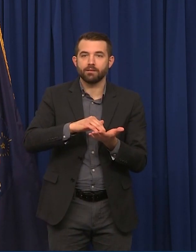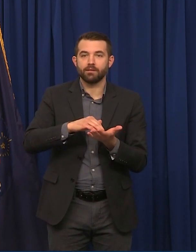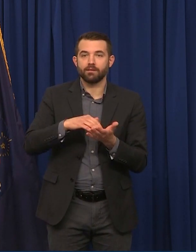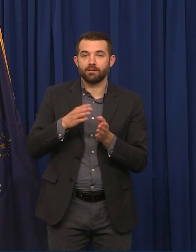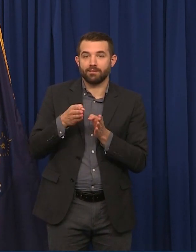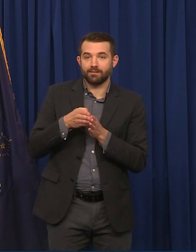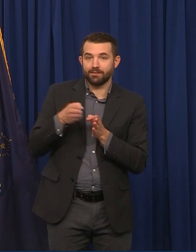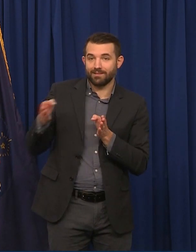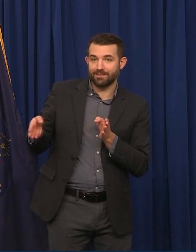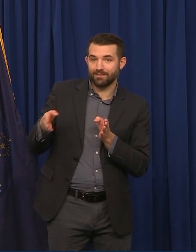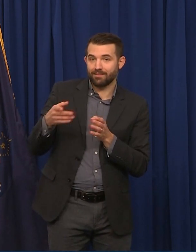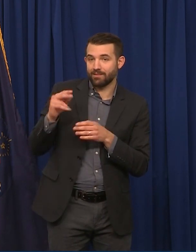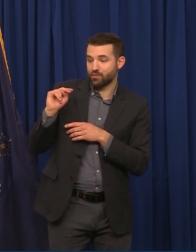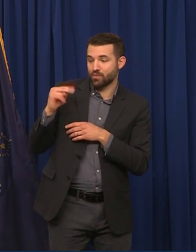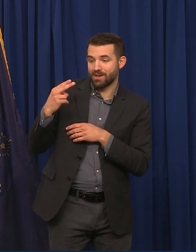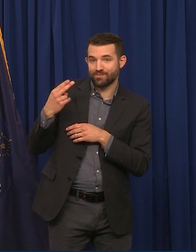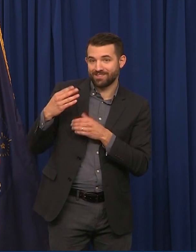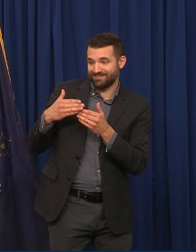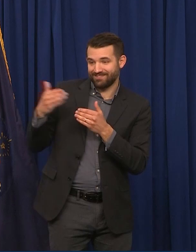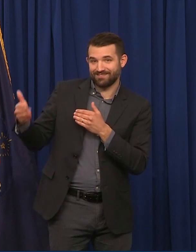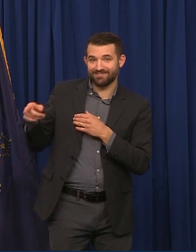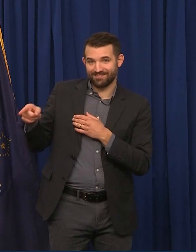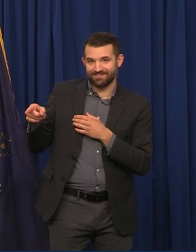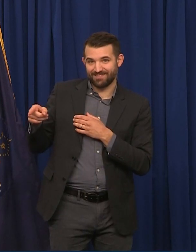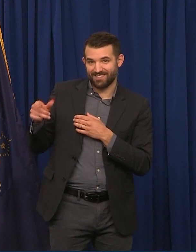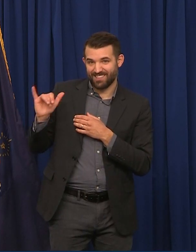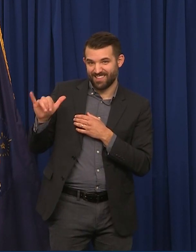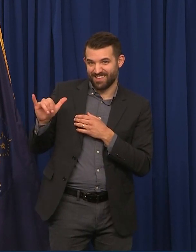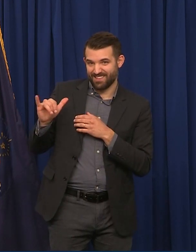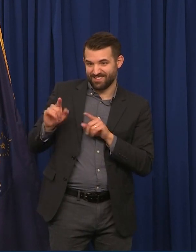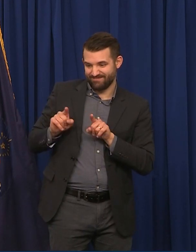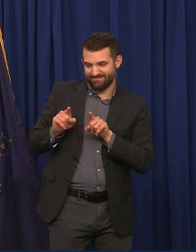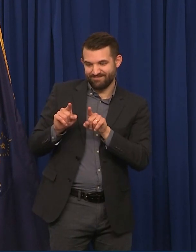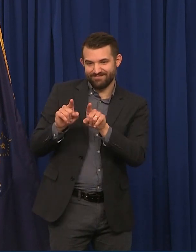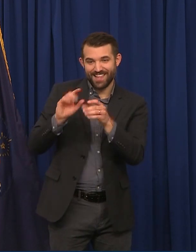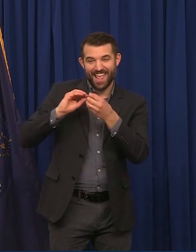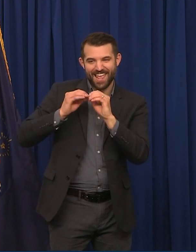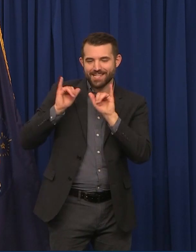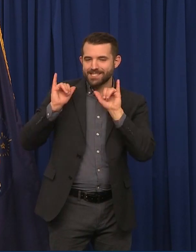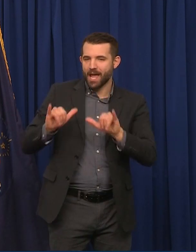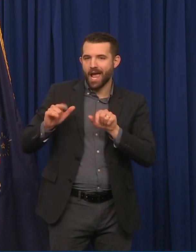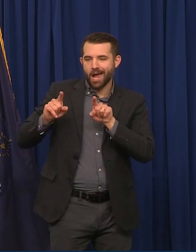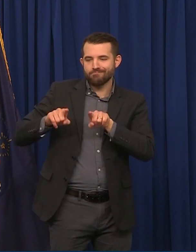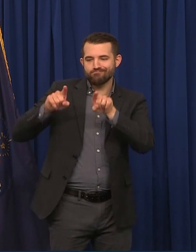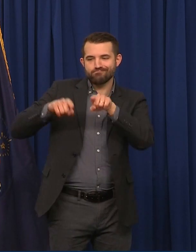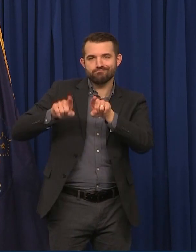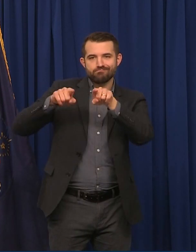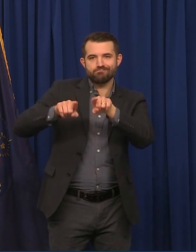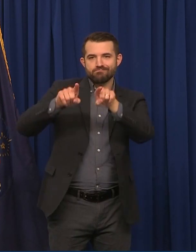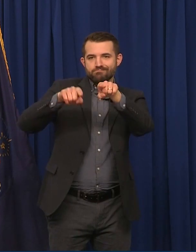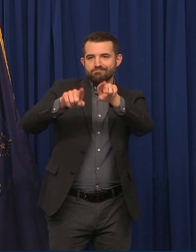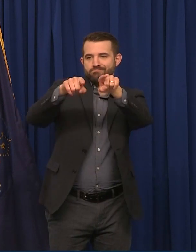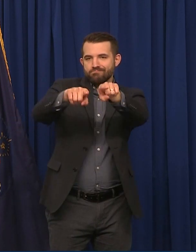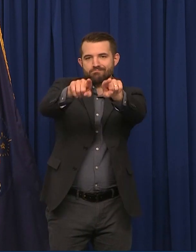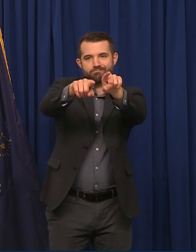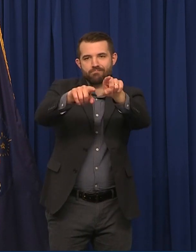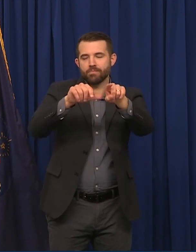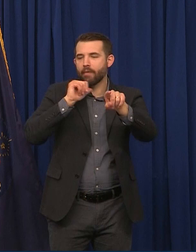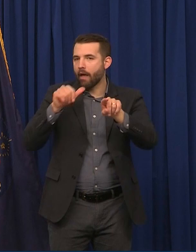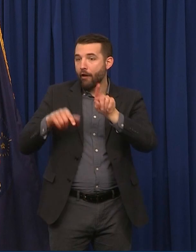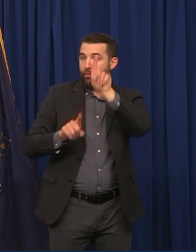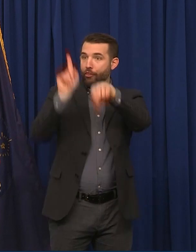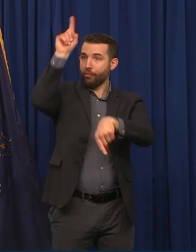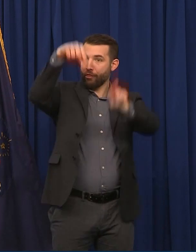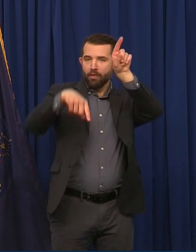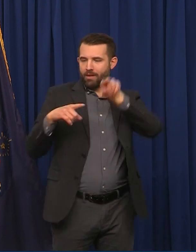state, where we are at that part of the epidemic curve, that upward sloping curve, where we do